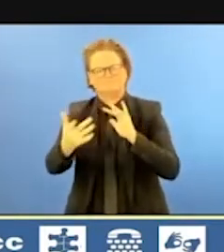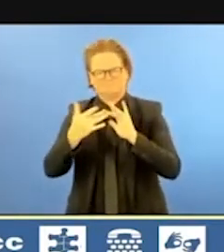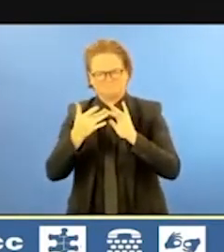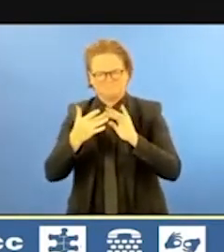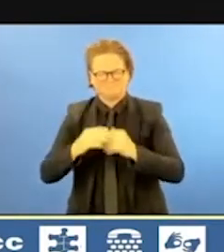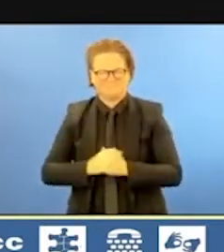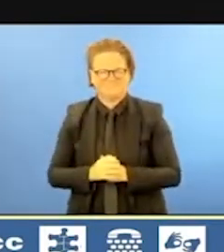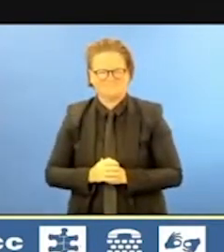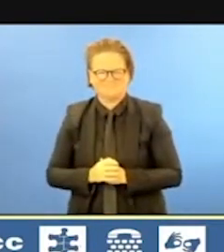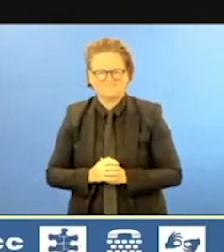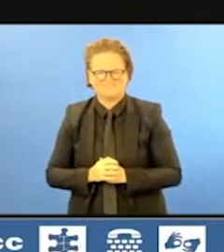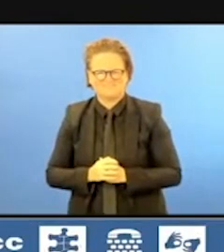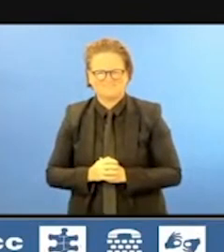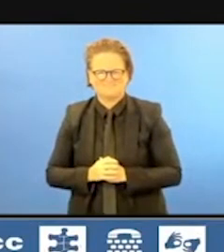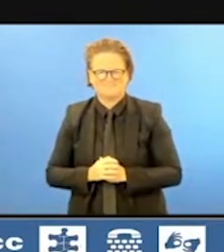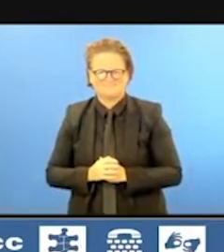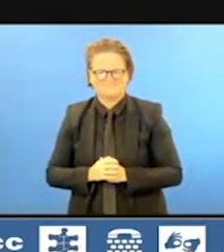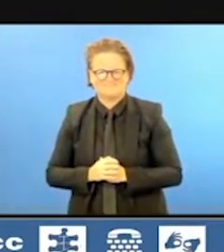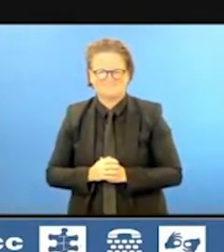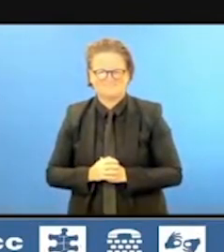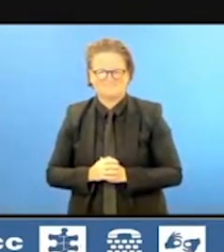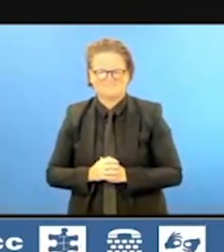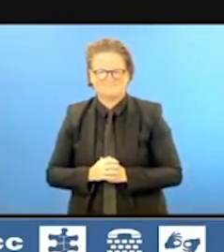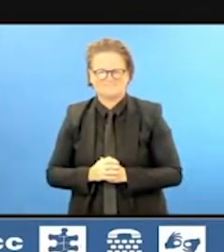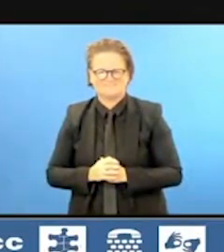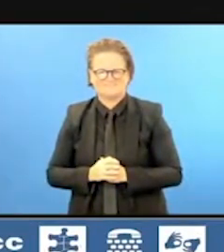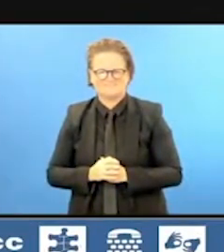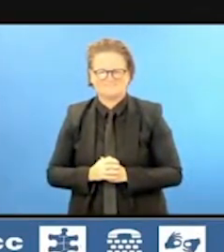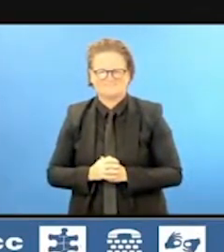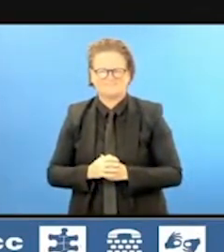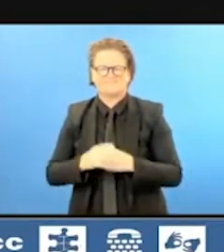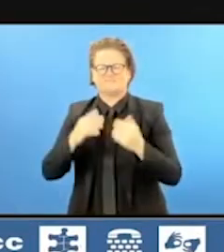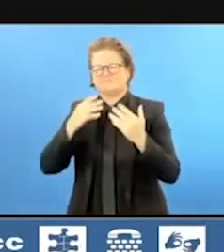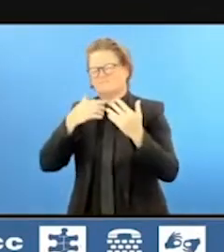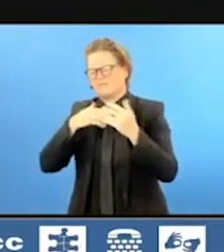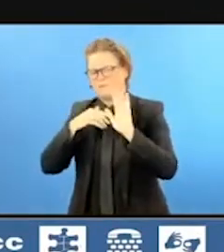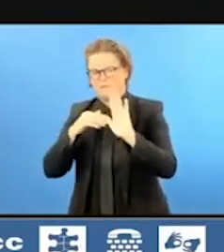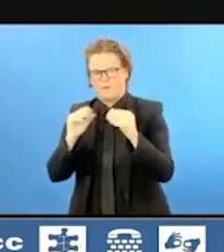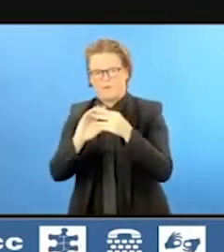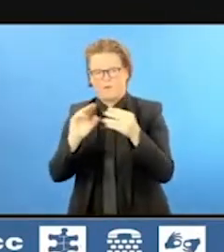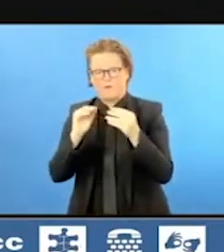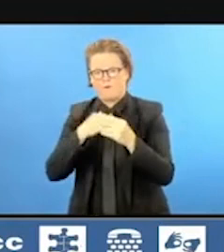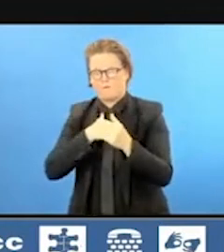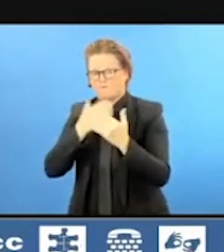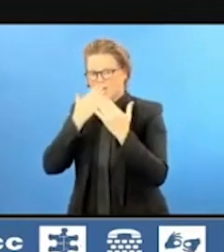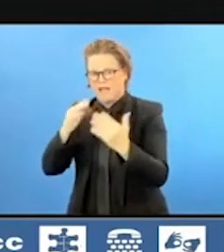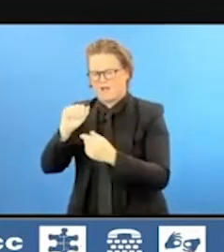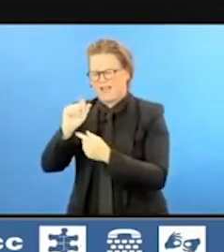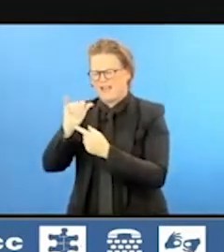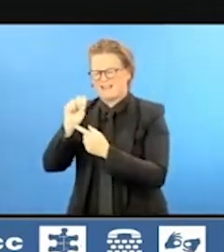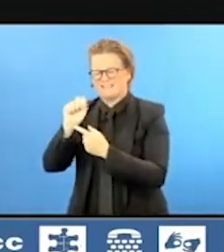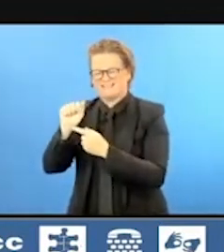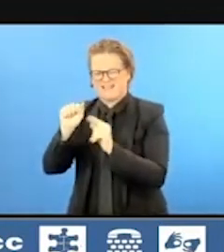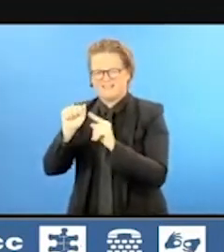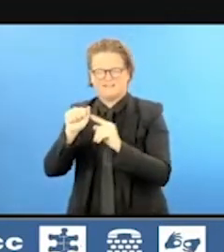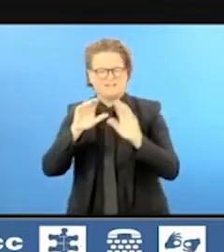Great. Thank you so much, Director Bond and the MOD team and our team at DPH,